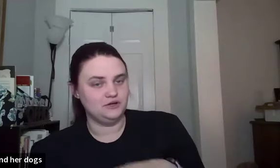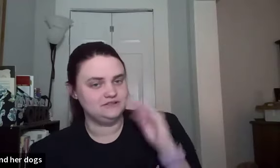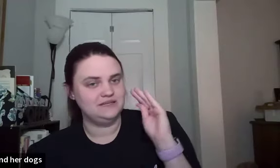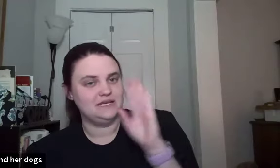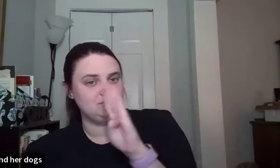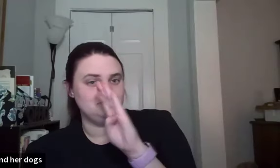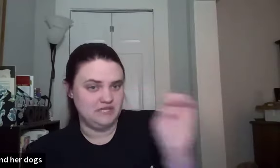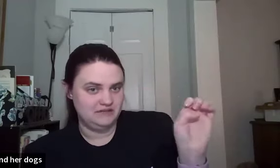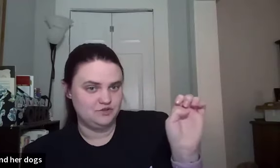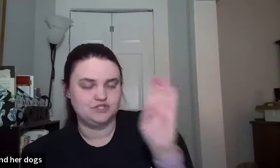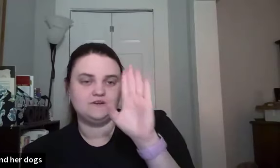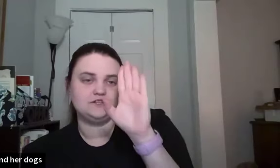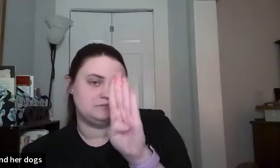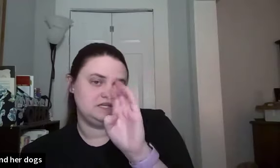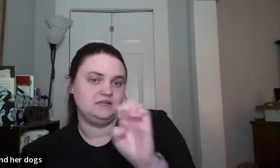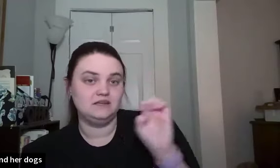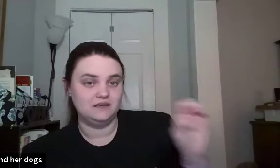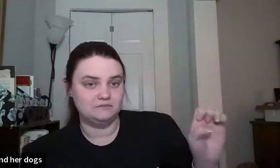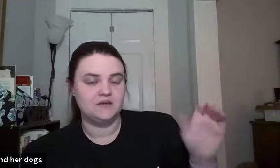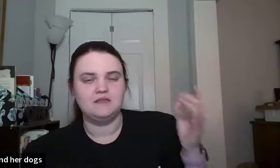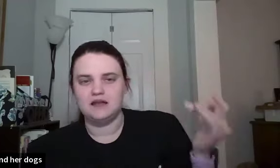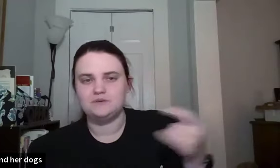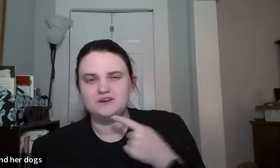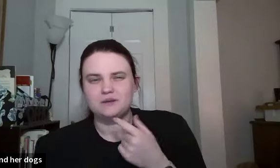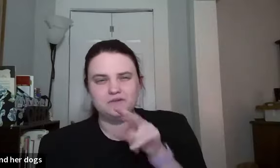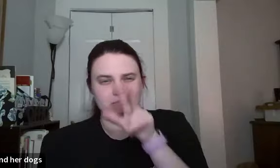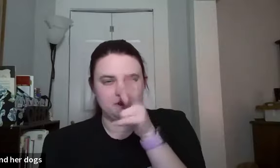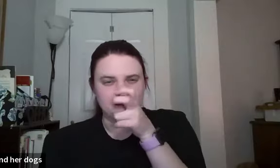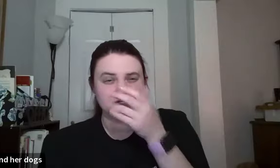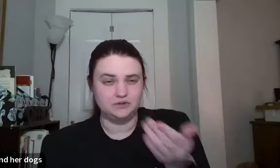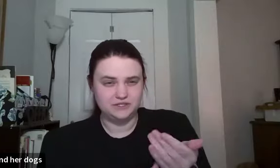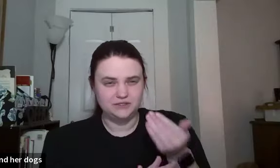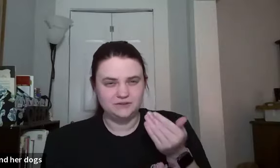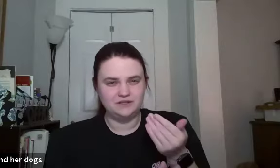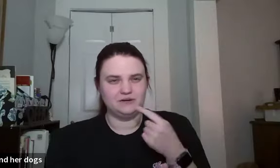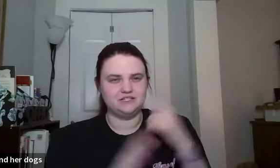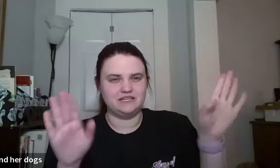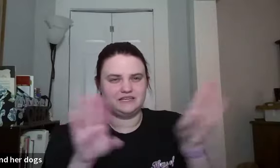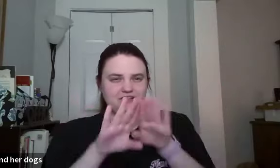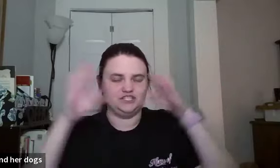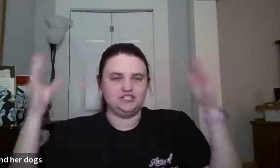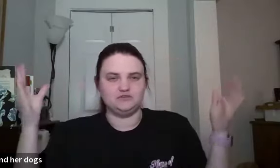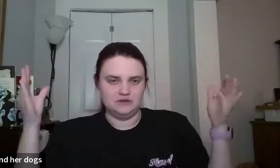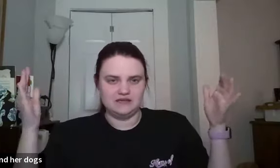learned it was bee. You just finger spell B-E-E. Like I was talking about the bugs earlier, I just said it's kind of just a generalized